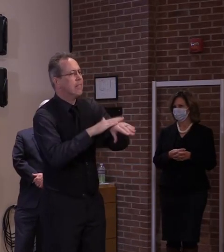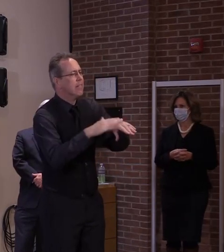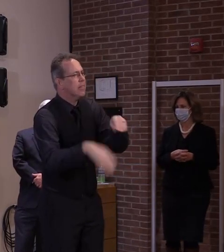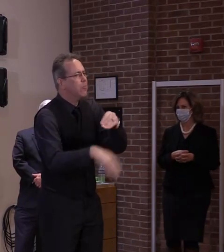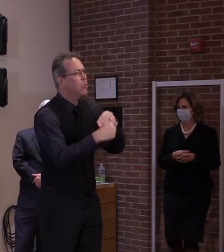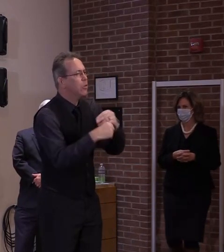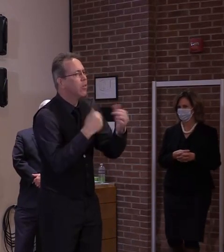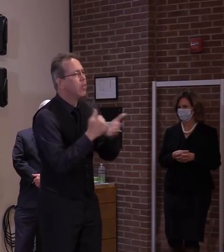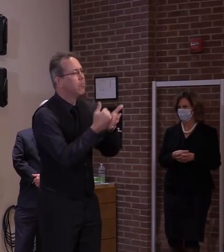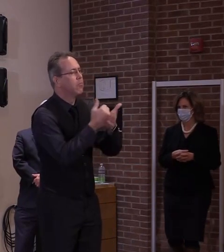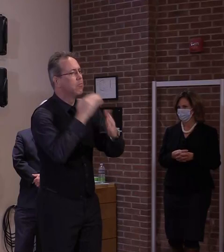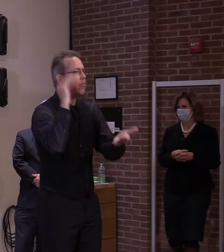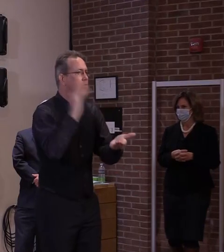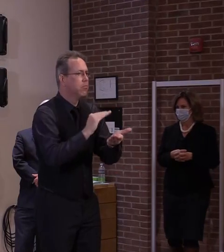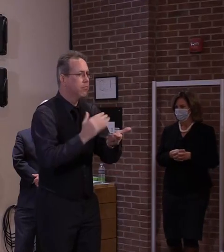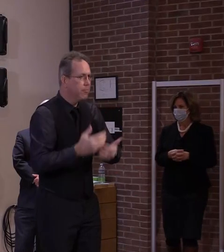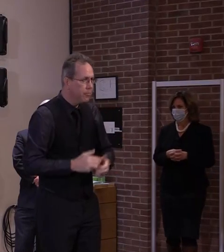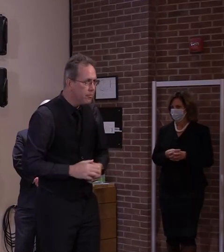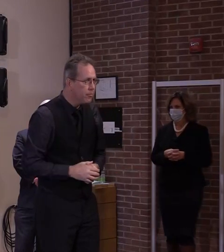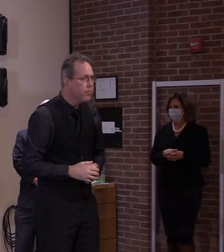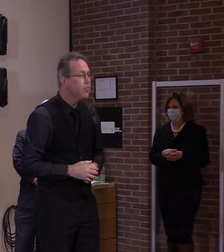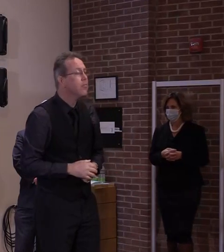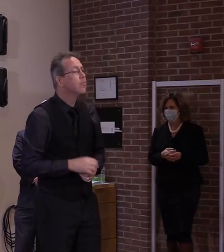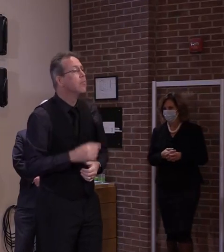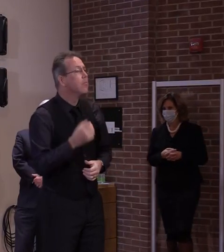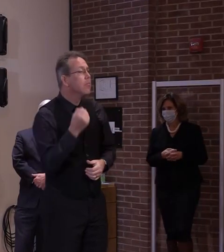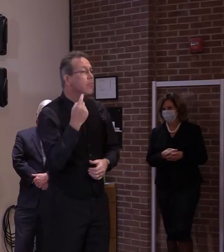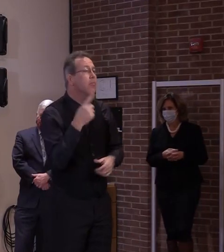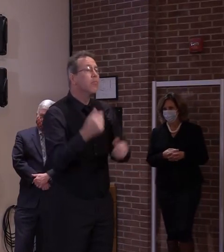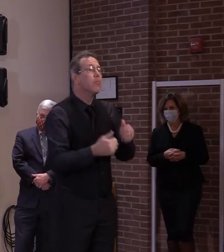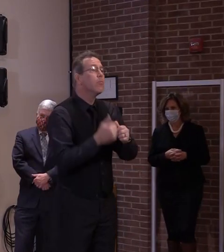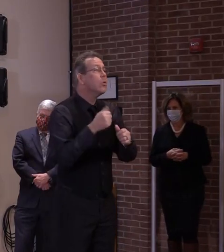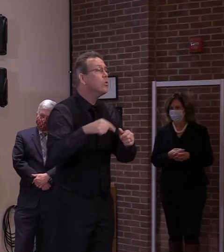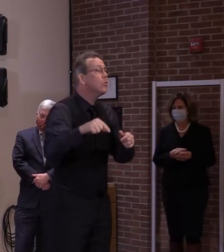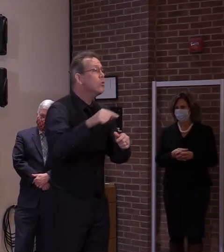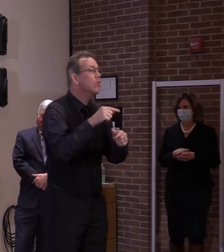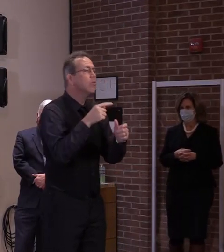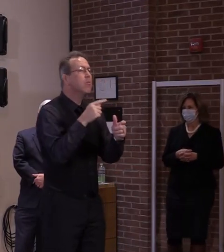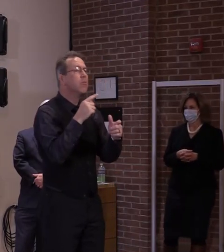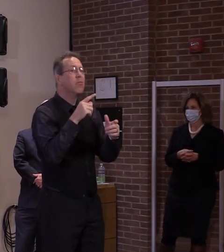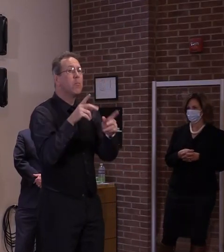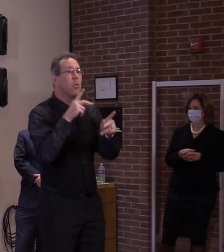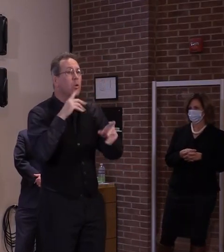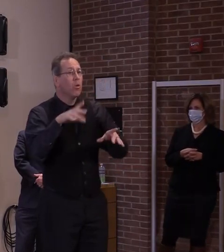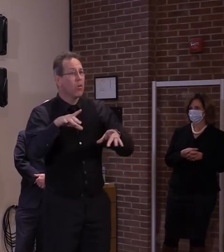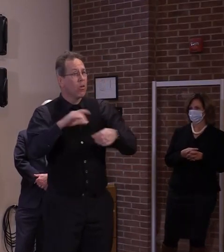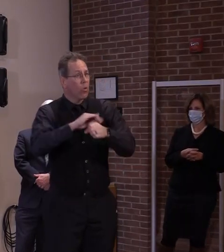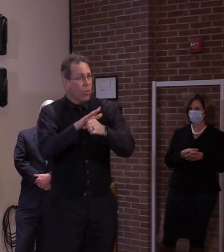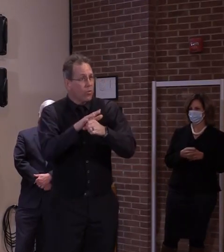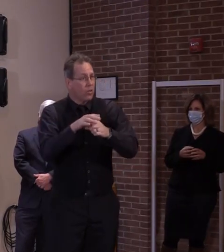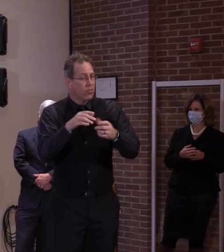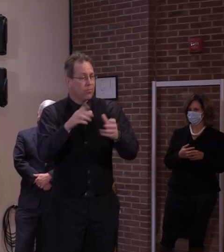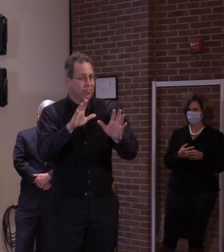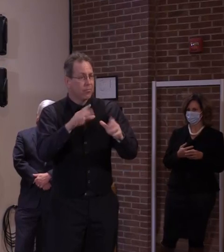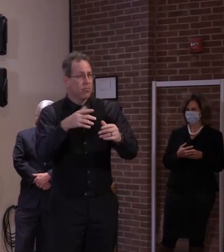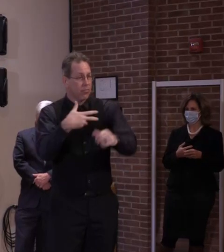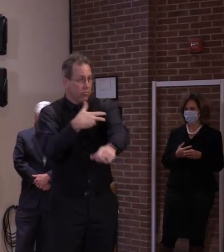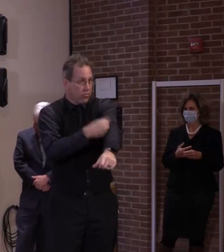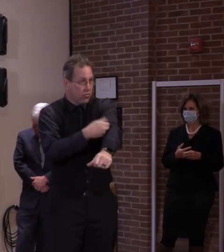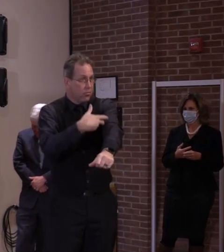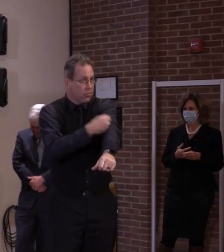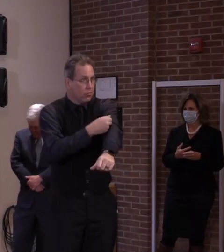is most of them, if not all of them, are going to have a mild illness and not have a serious outcome from